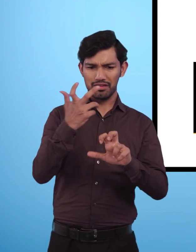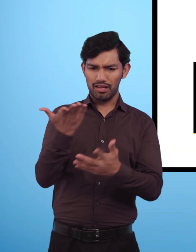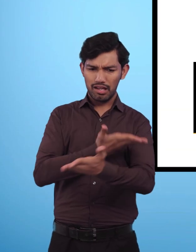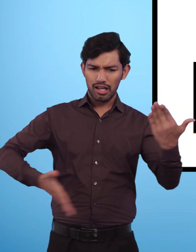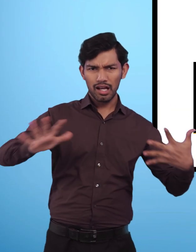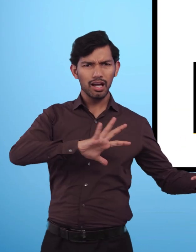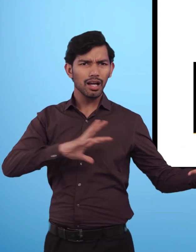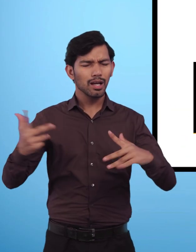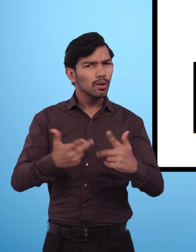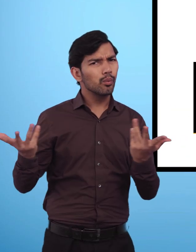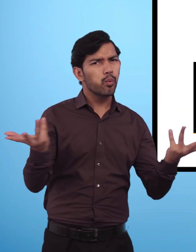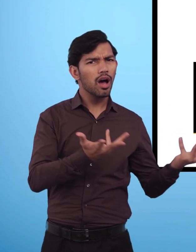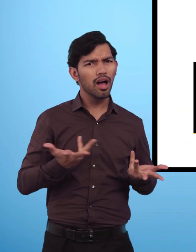What are rocks made up of?